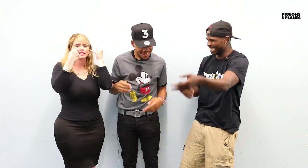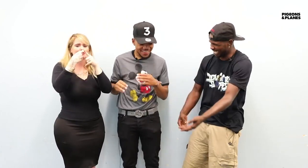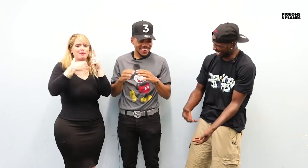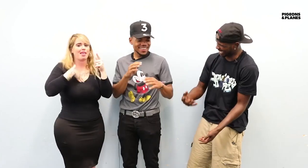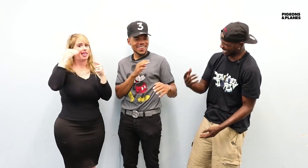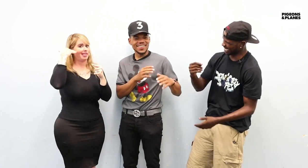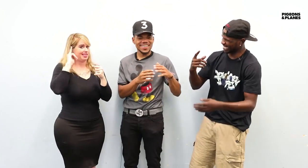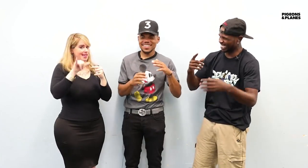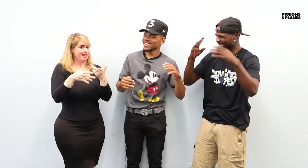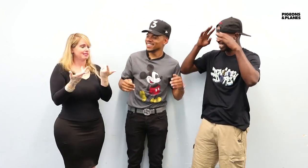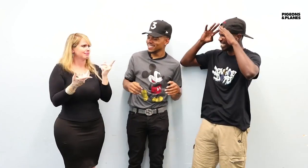All right.